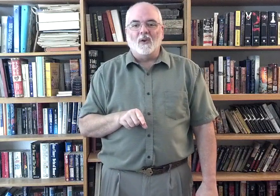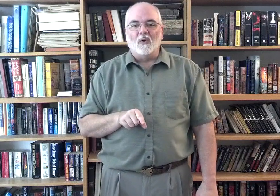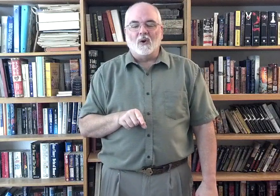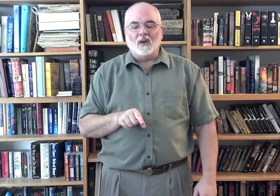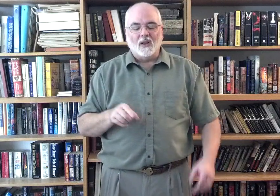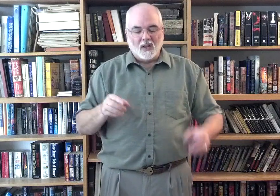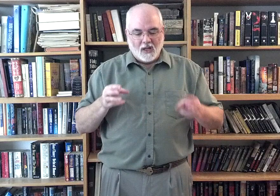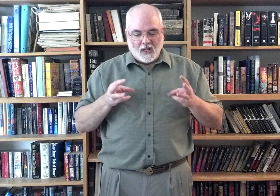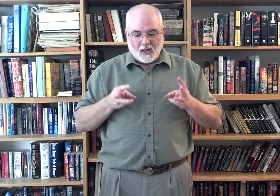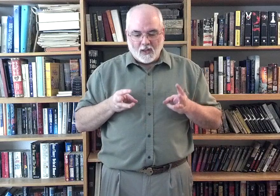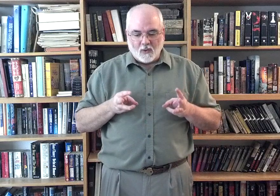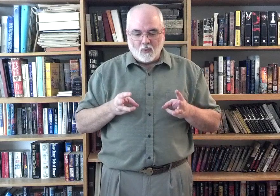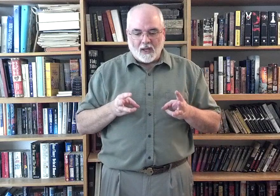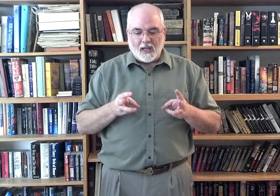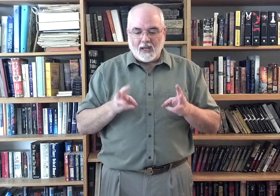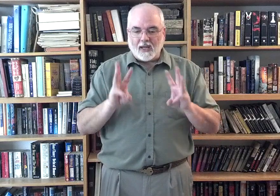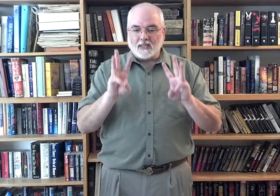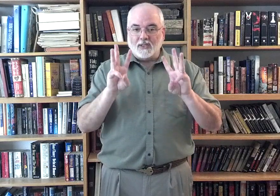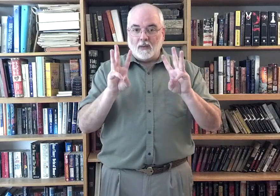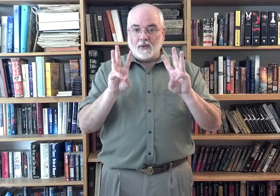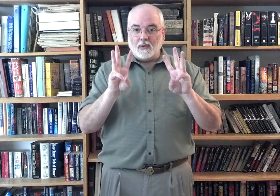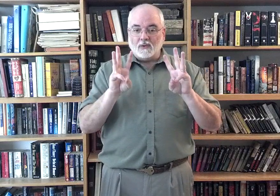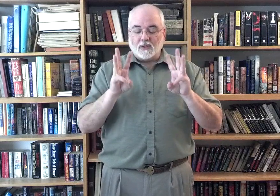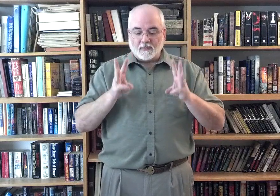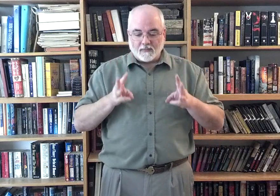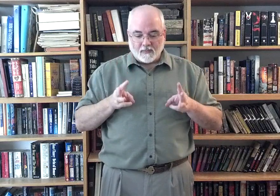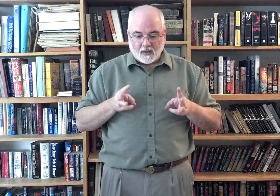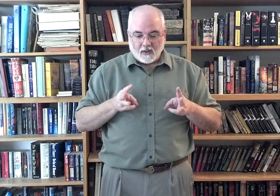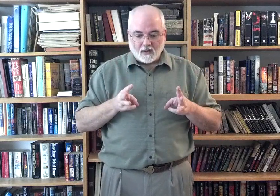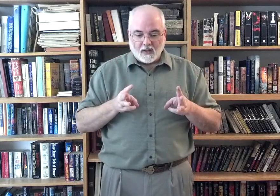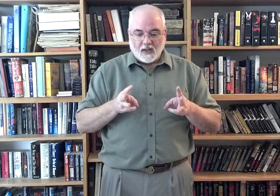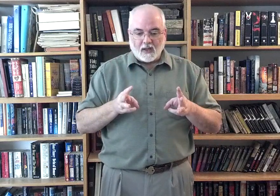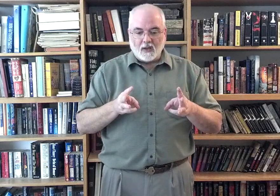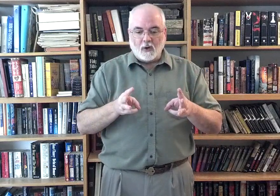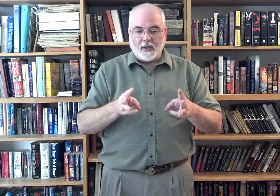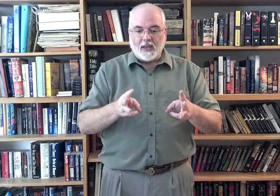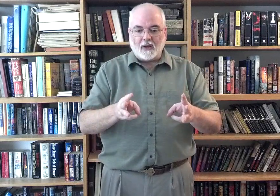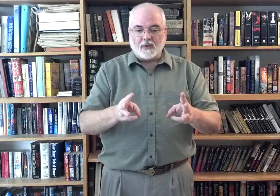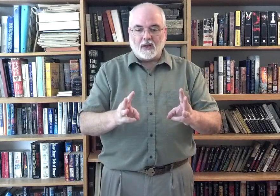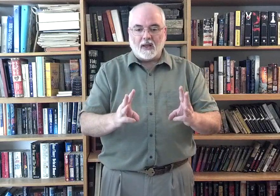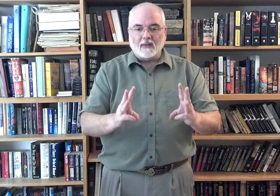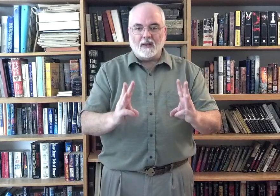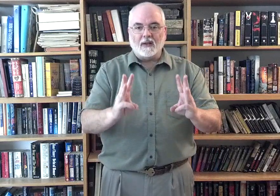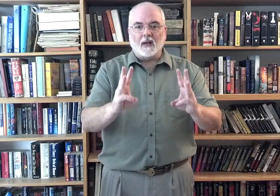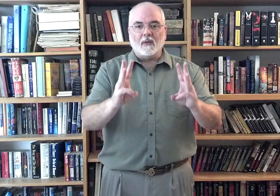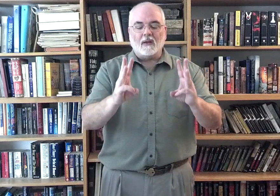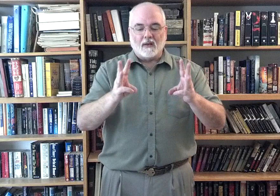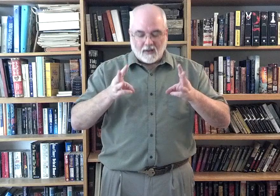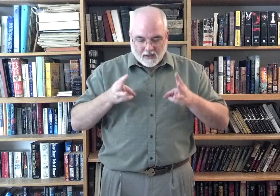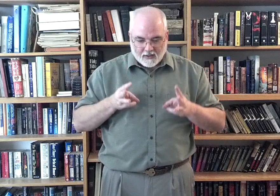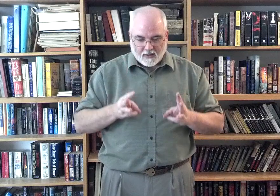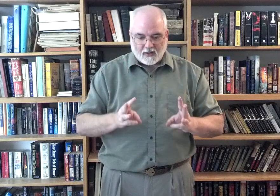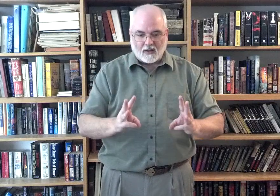Lord. The way is W's. Going out and then coming,